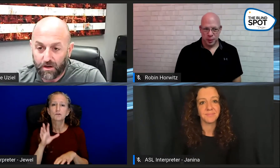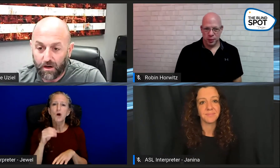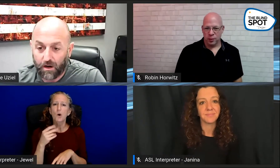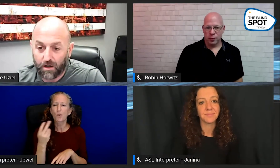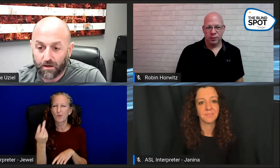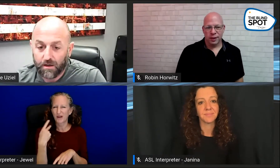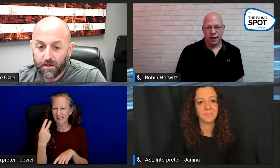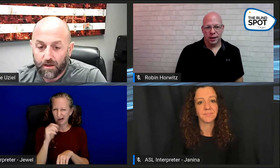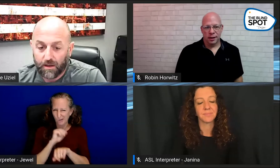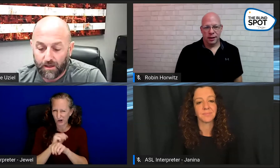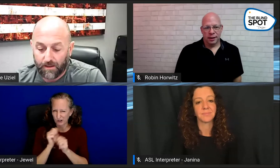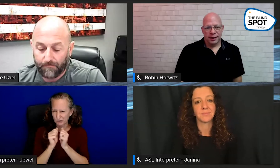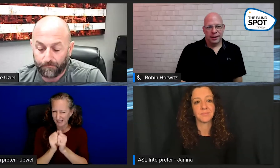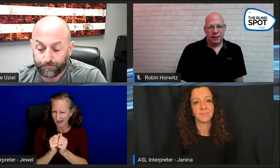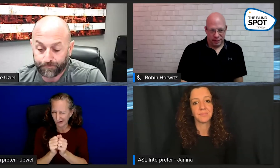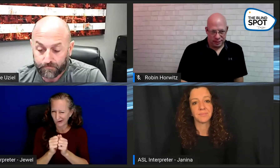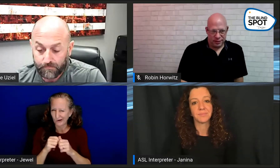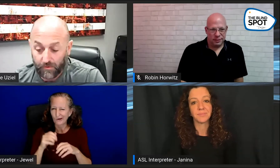together on our,